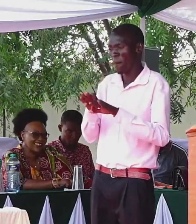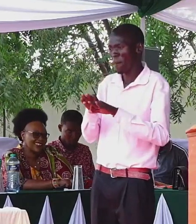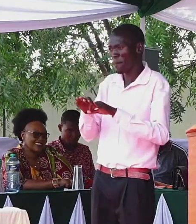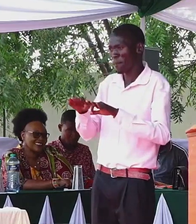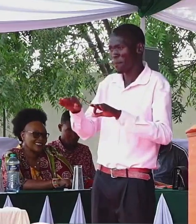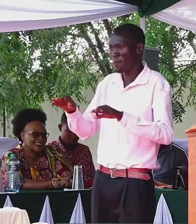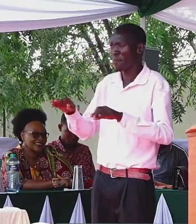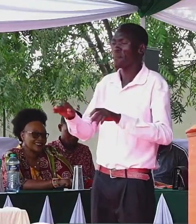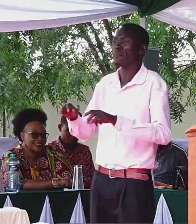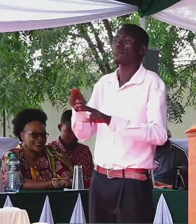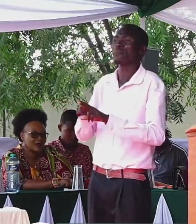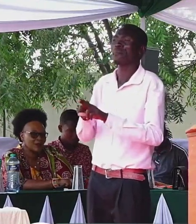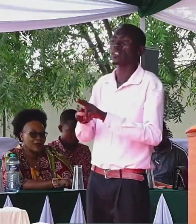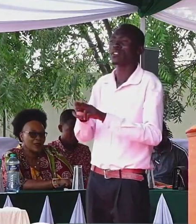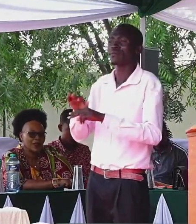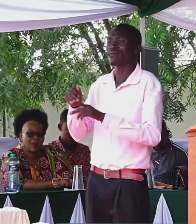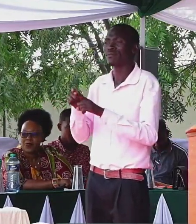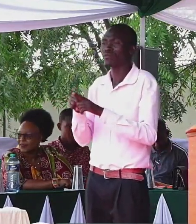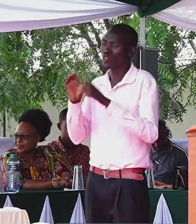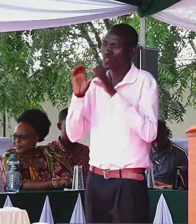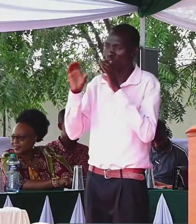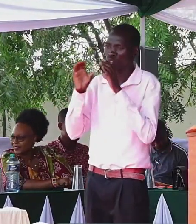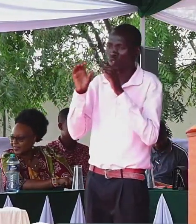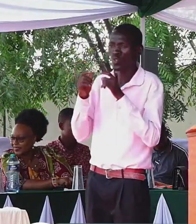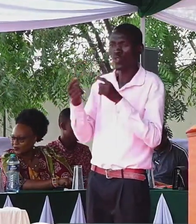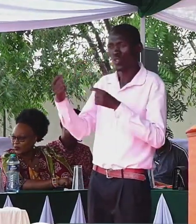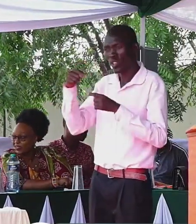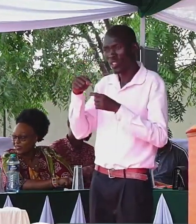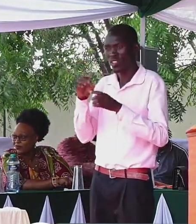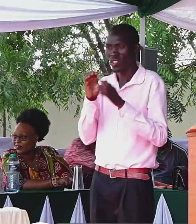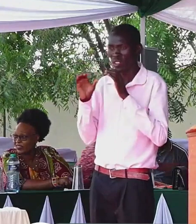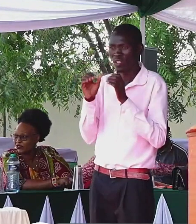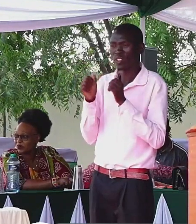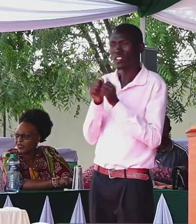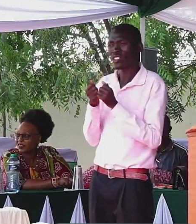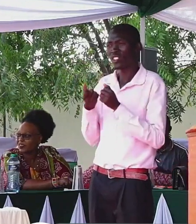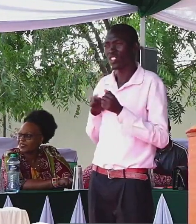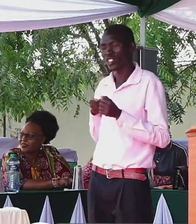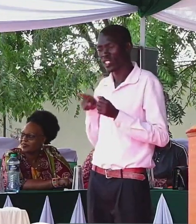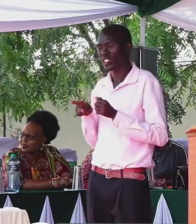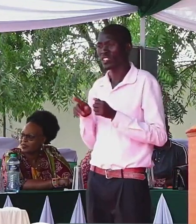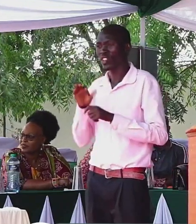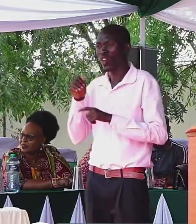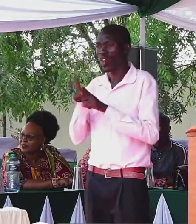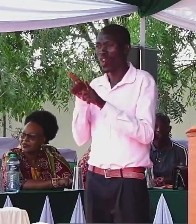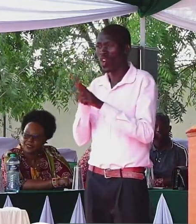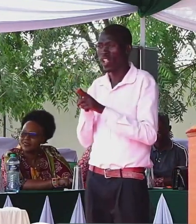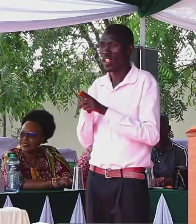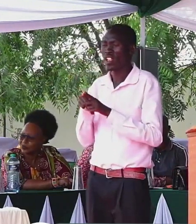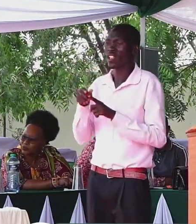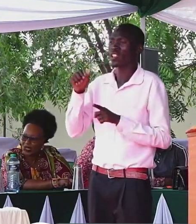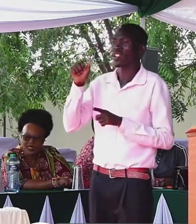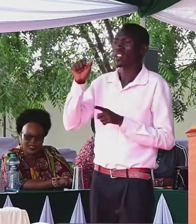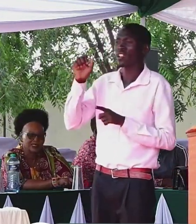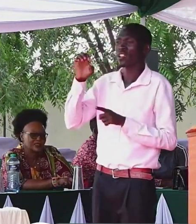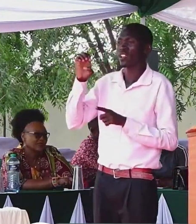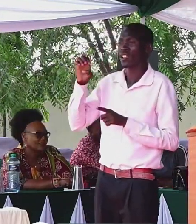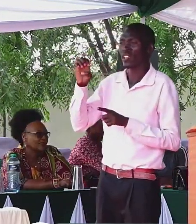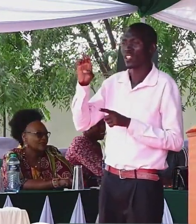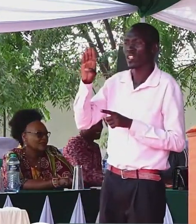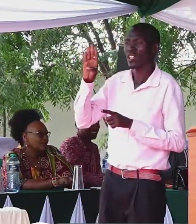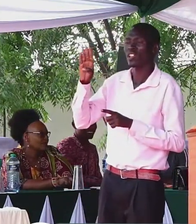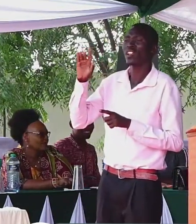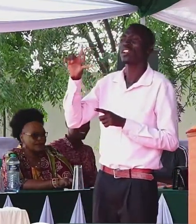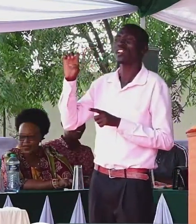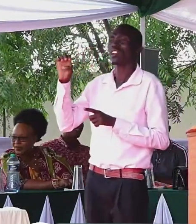I feel very nice. Come talk to me very nicely, Ebla. She is my very good friend, and Ebla and the CEC for